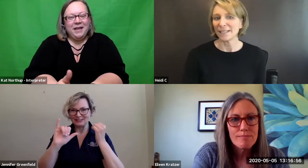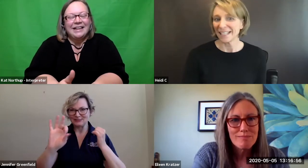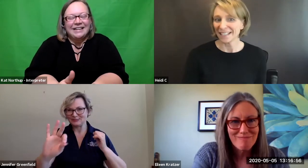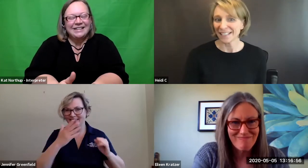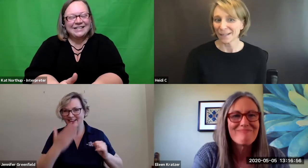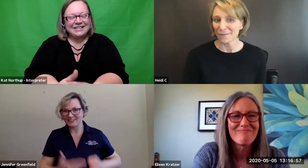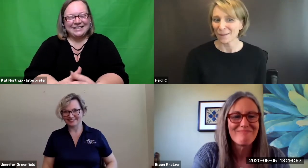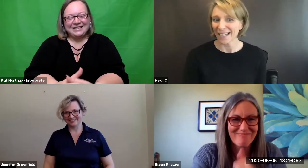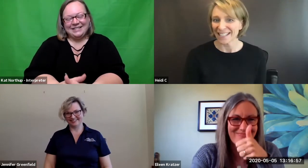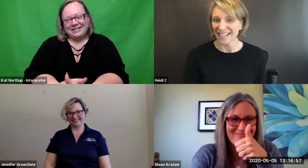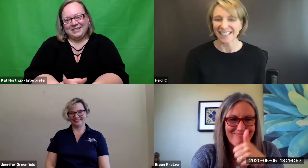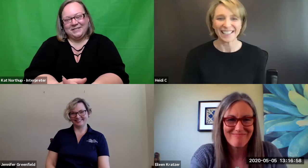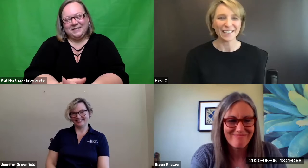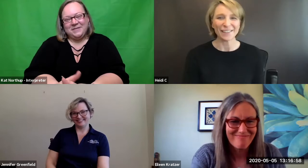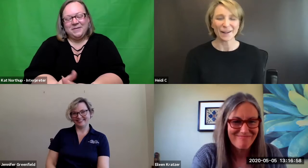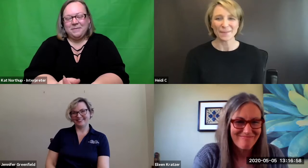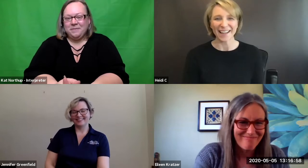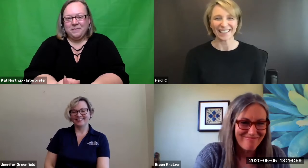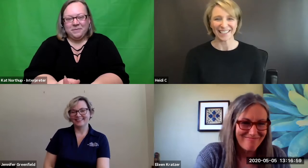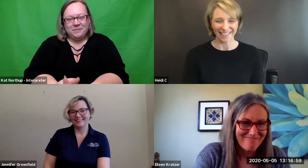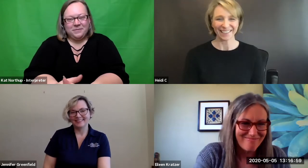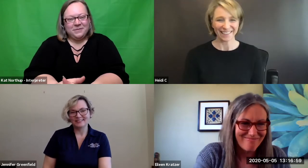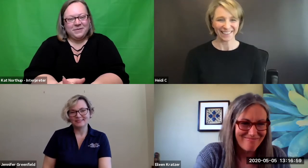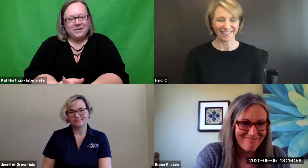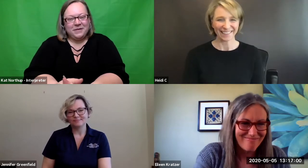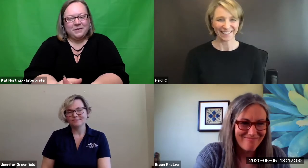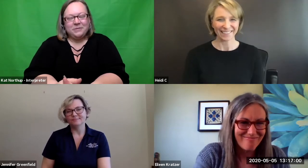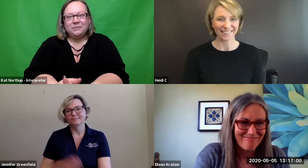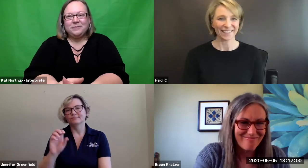I'm stealing some of those ideas. Thank you so much.